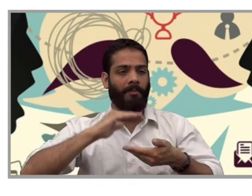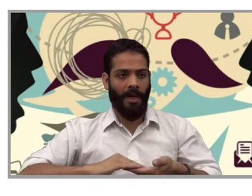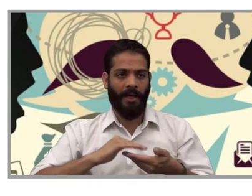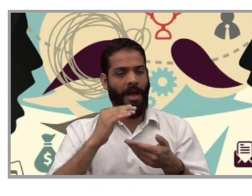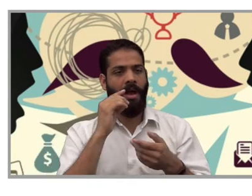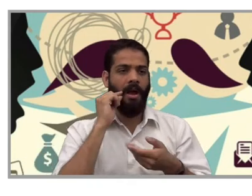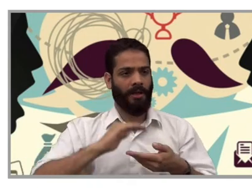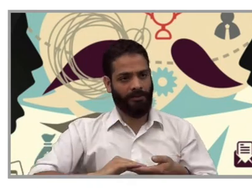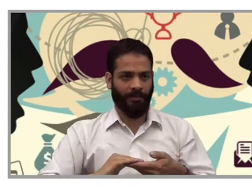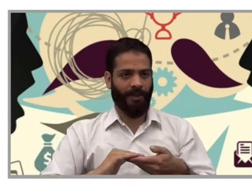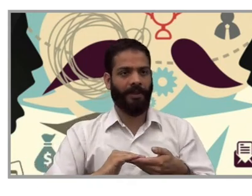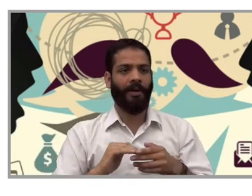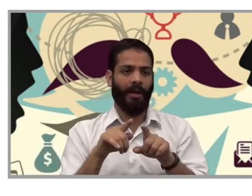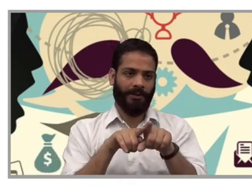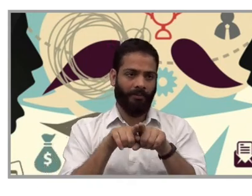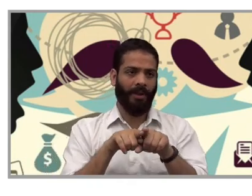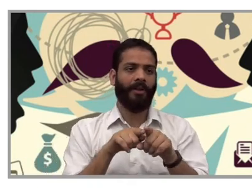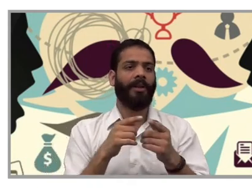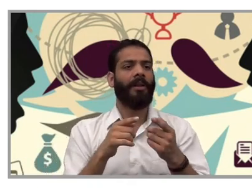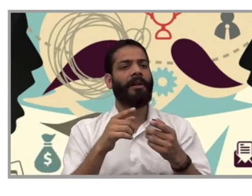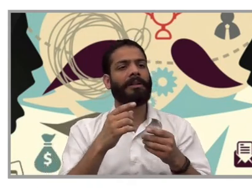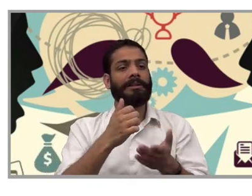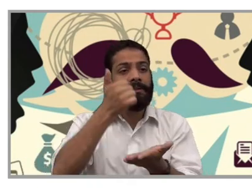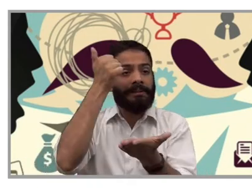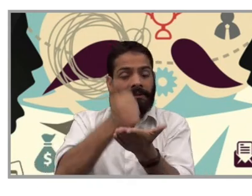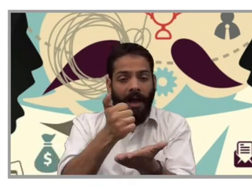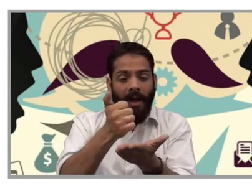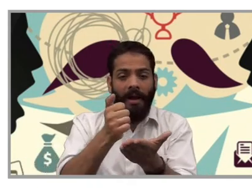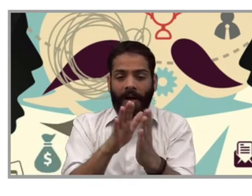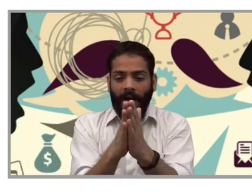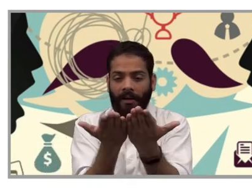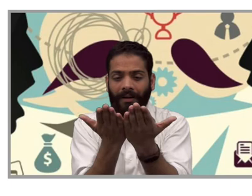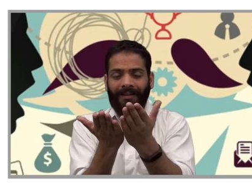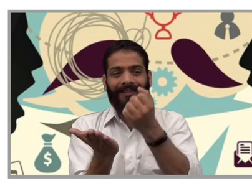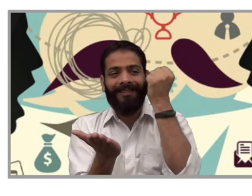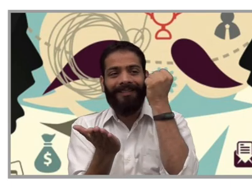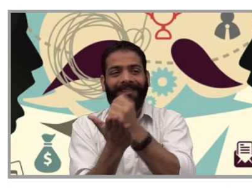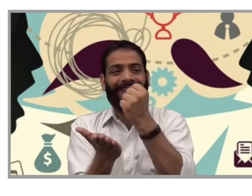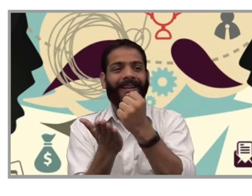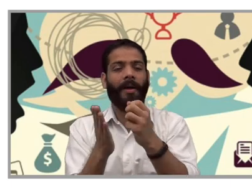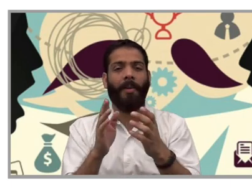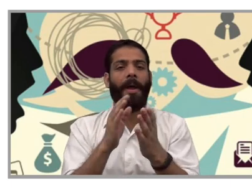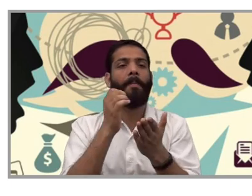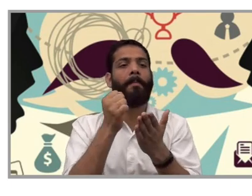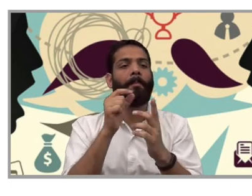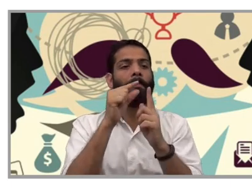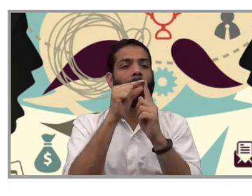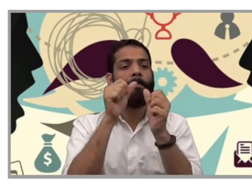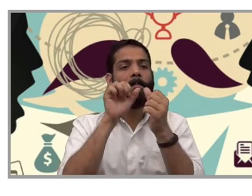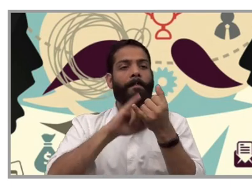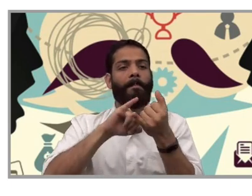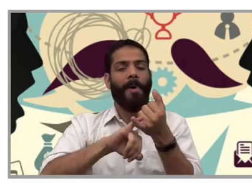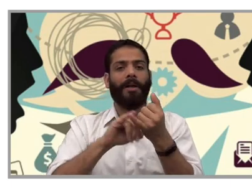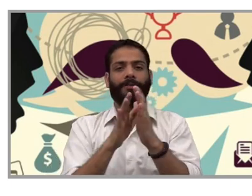compounds, man plus marry is husband. Stam plus